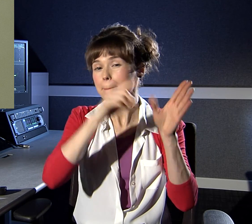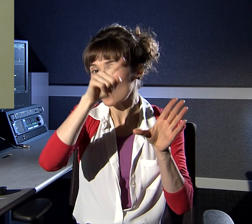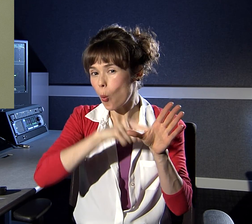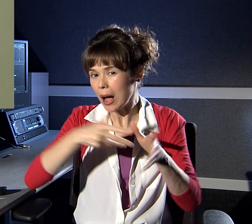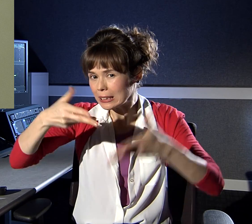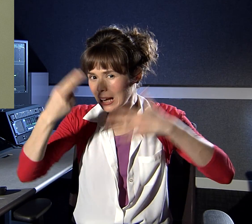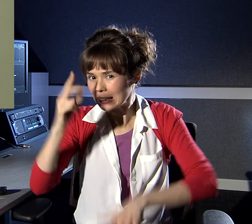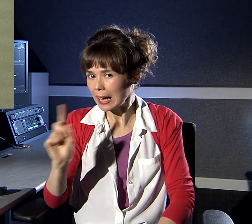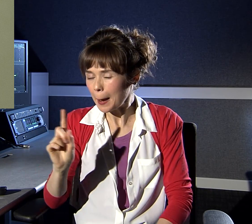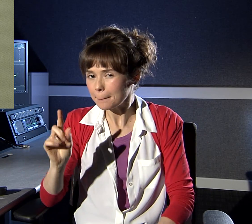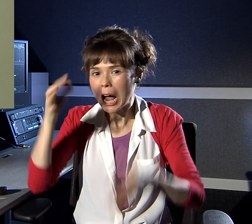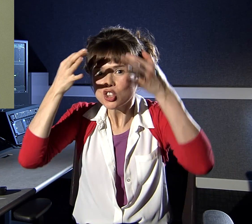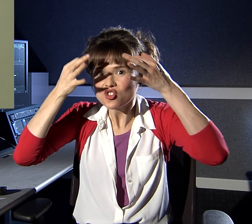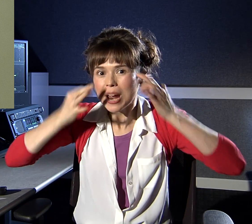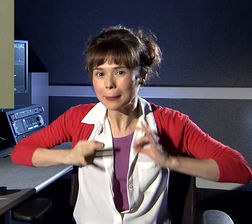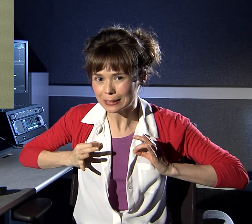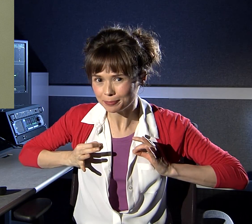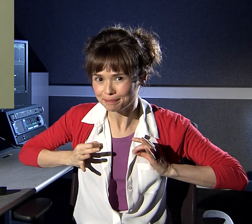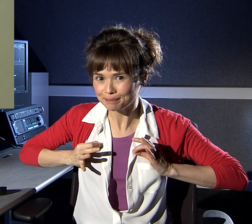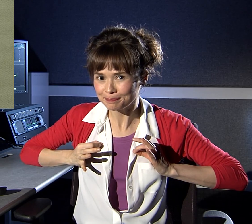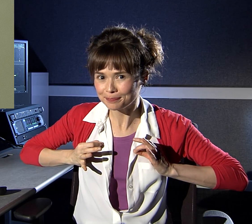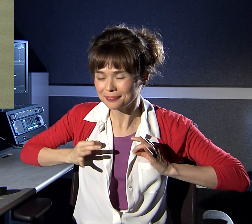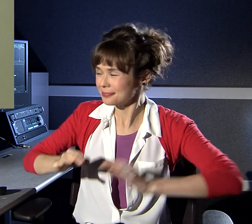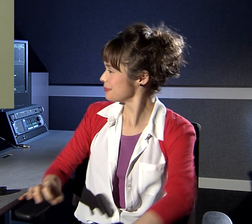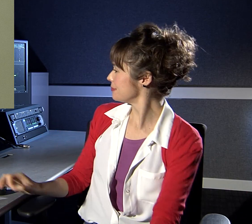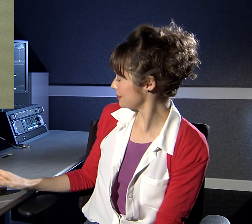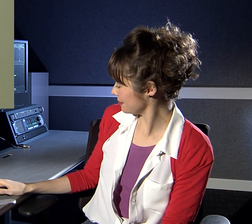And Jamie, and this is his sign name.